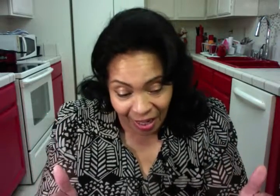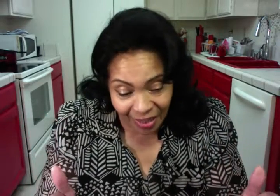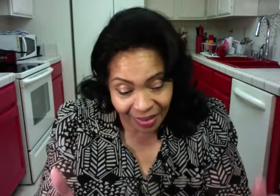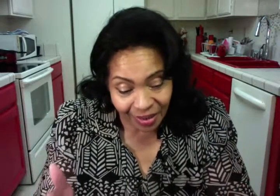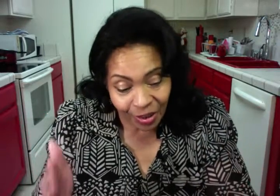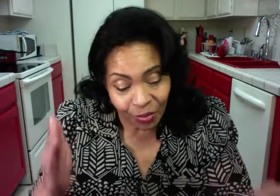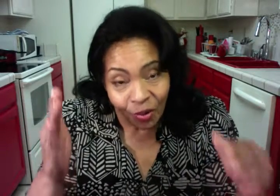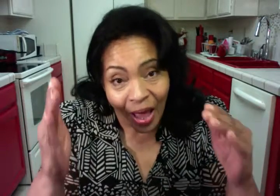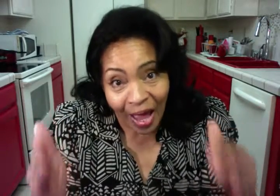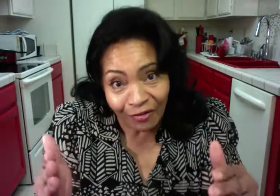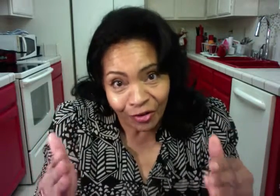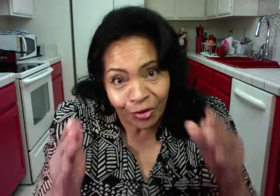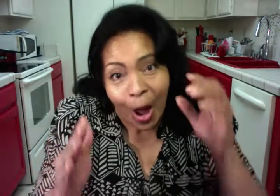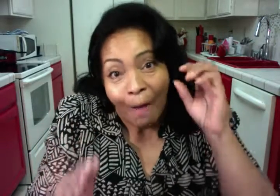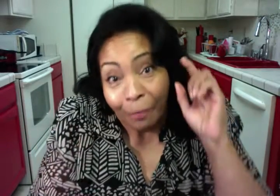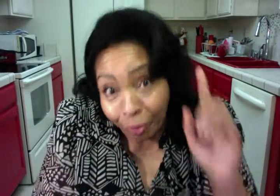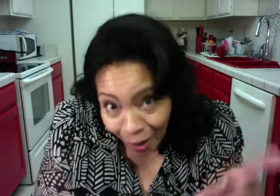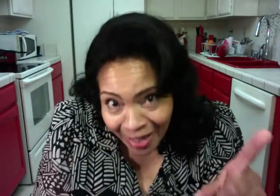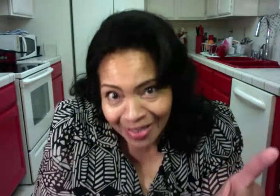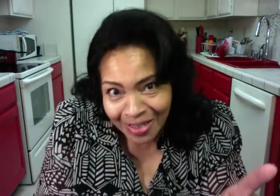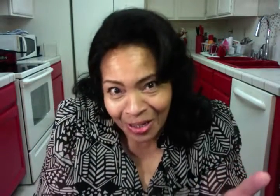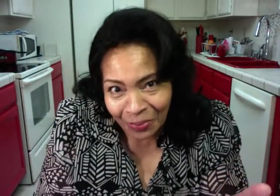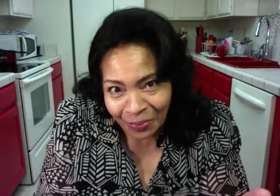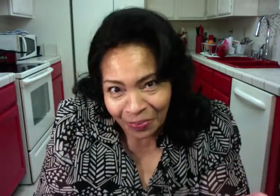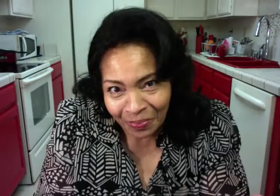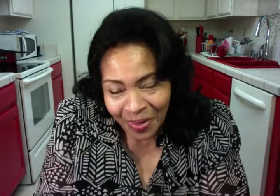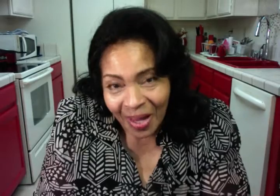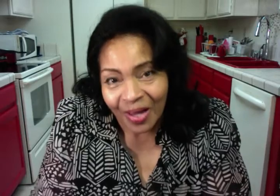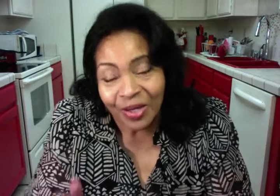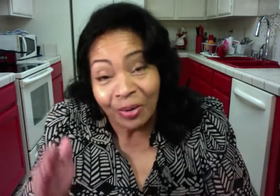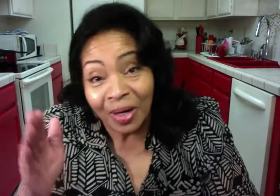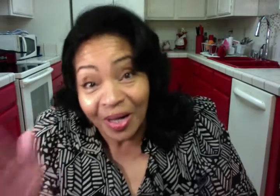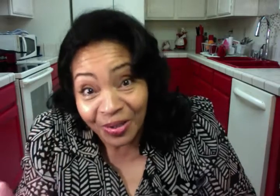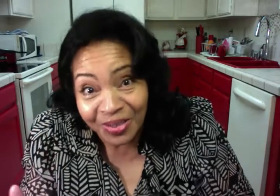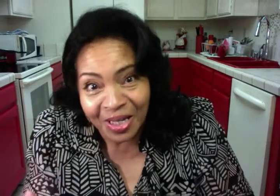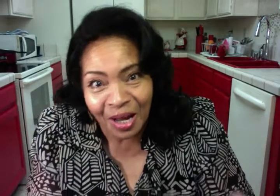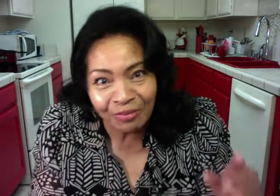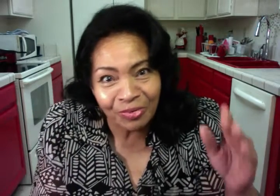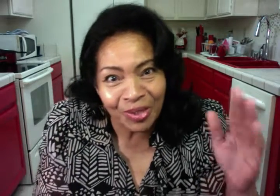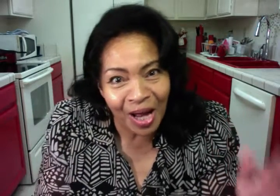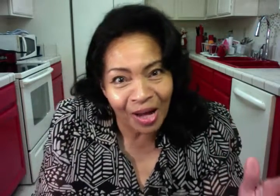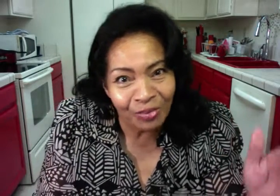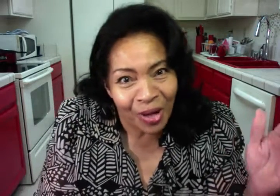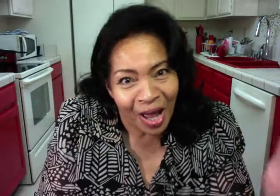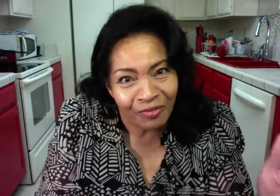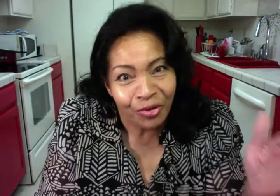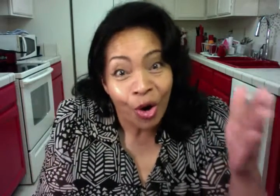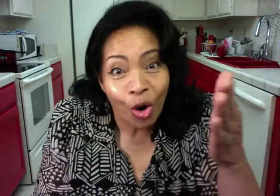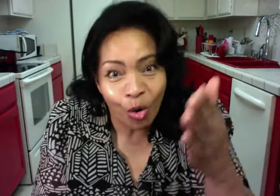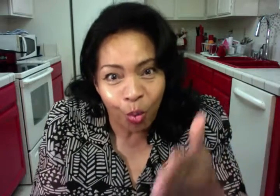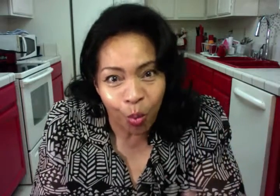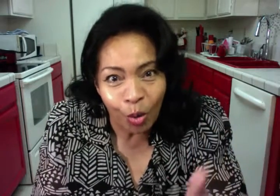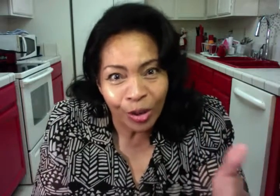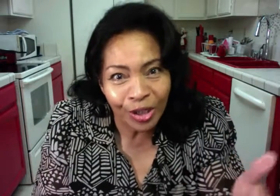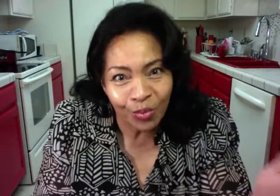Will have you Praise him And there are other times When God will have you Quote his word